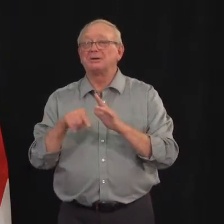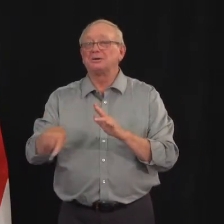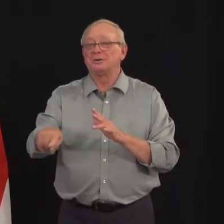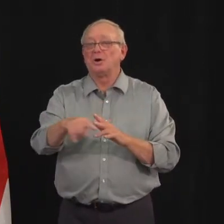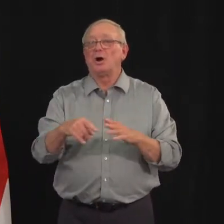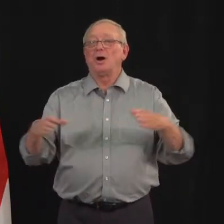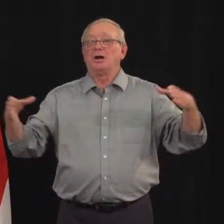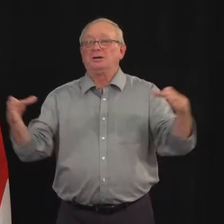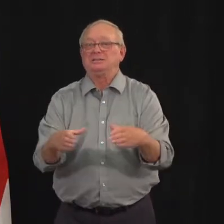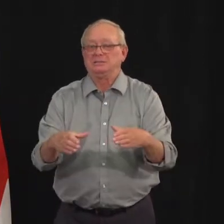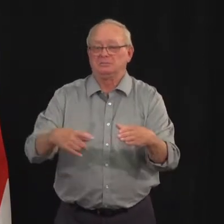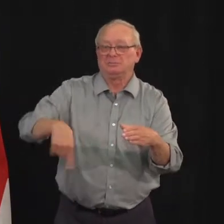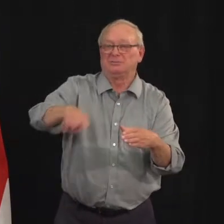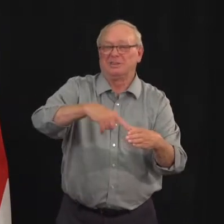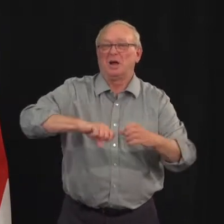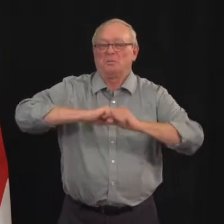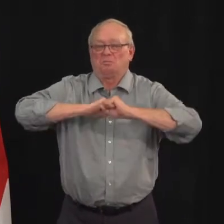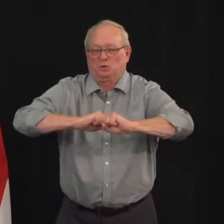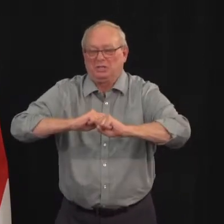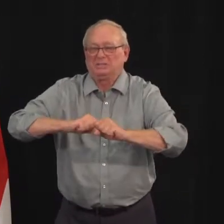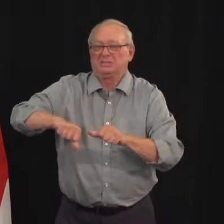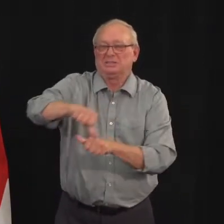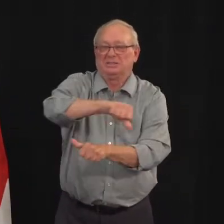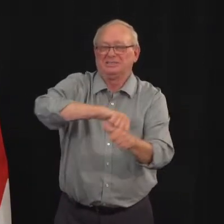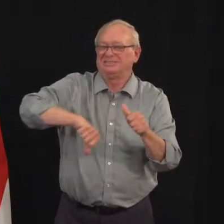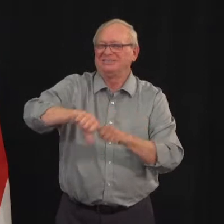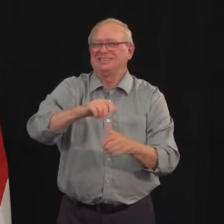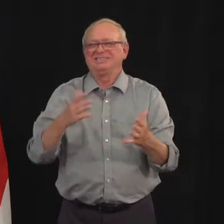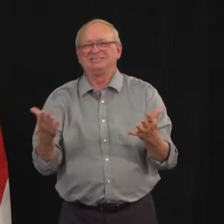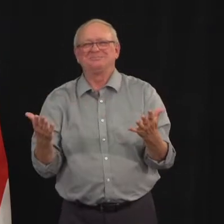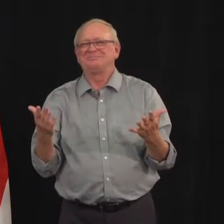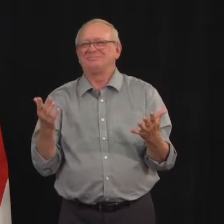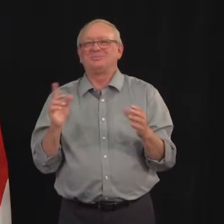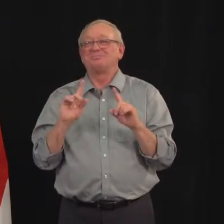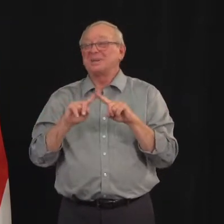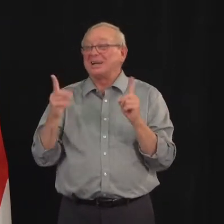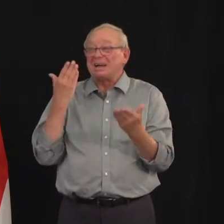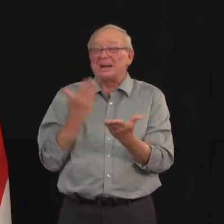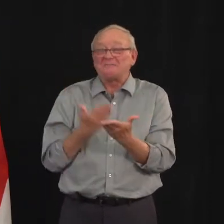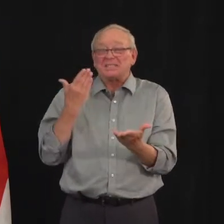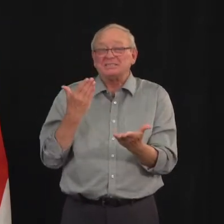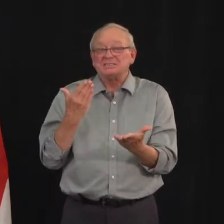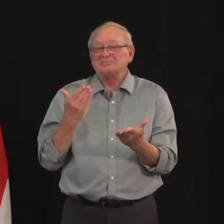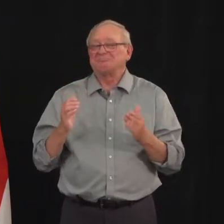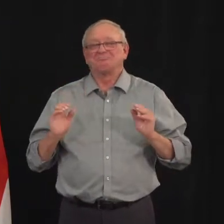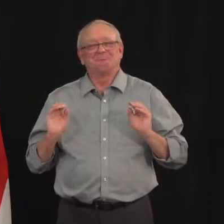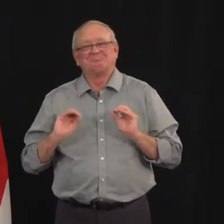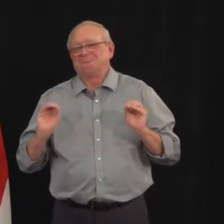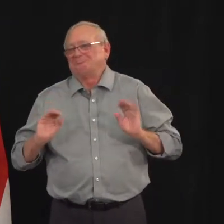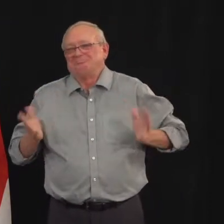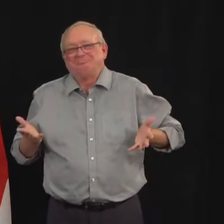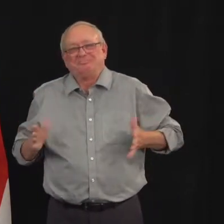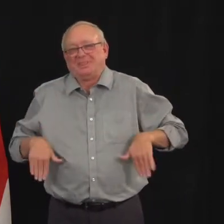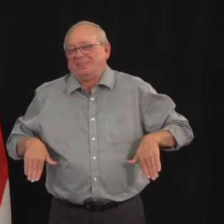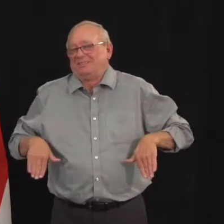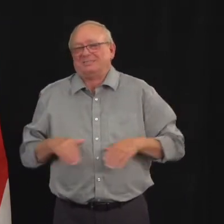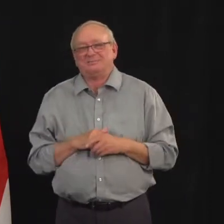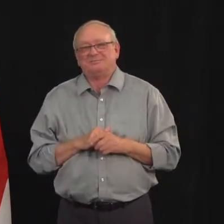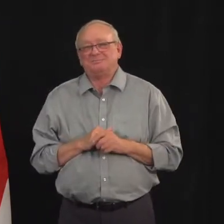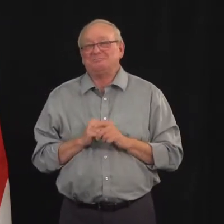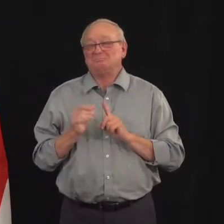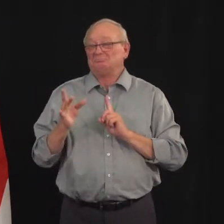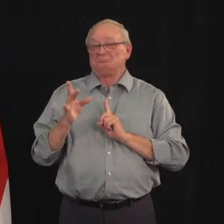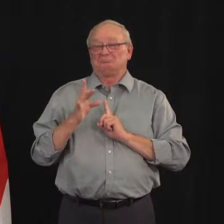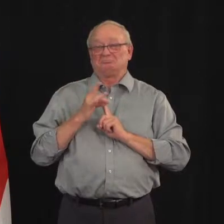That is something that is not proven. We do not know whether or not there's long-term immunity from infection. And we